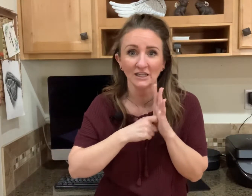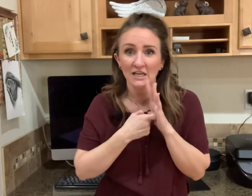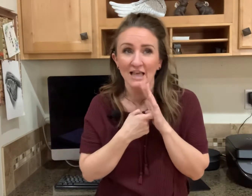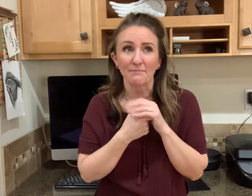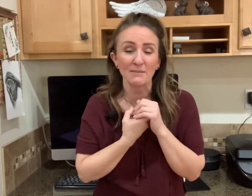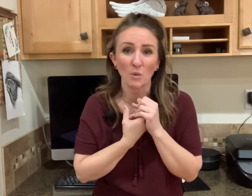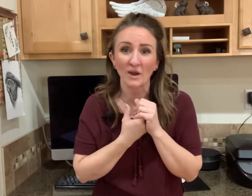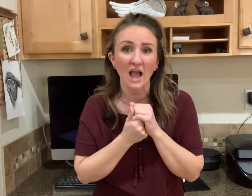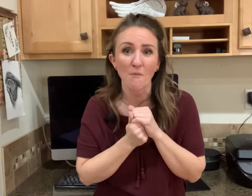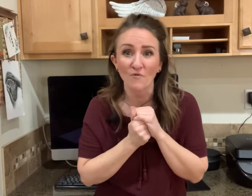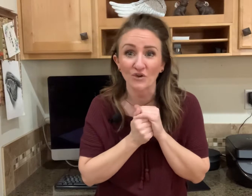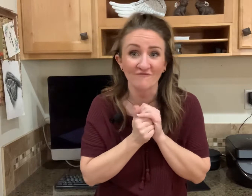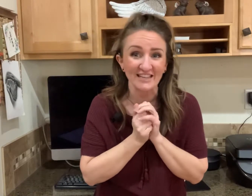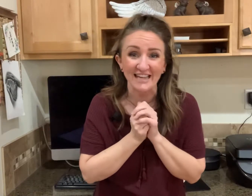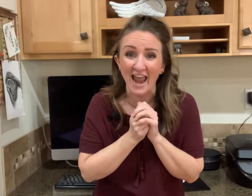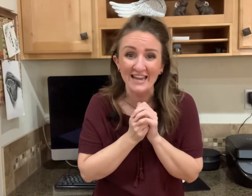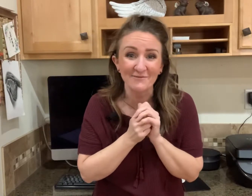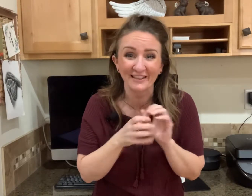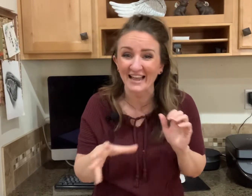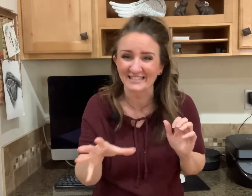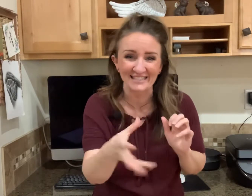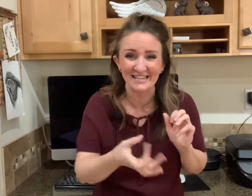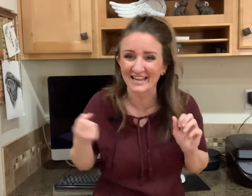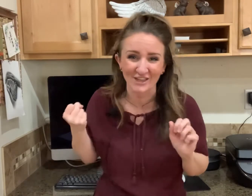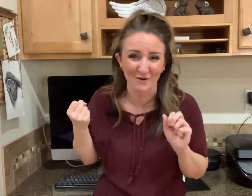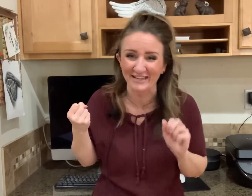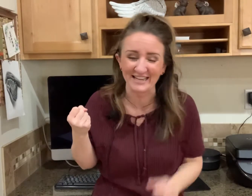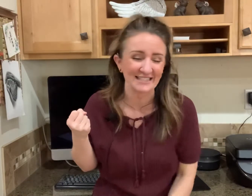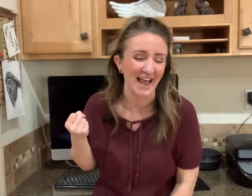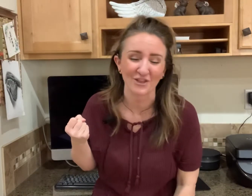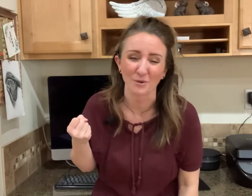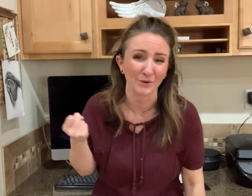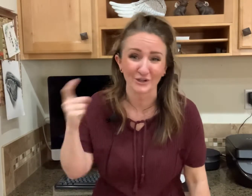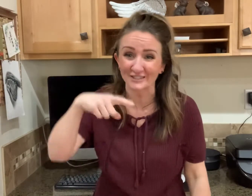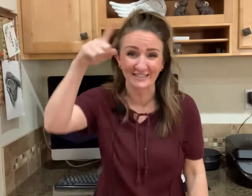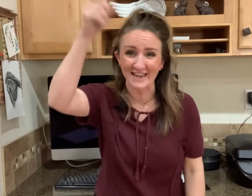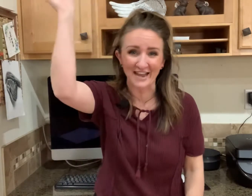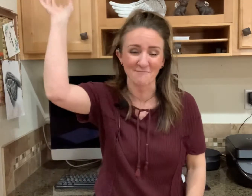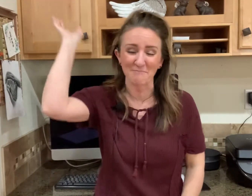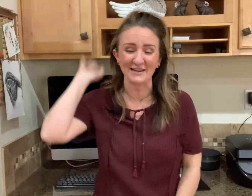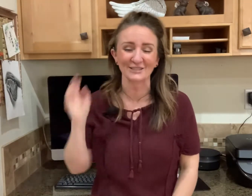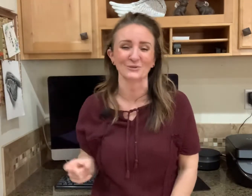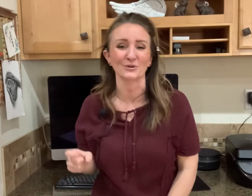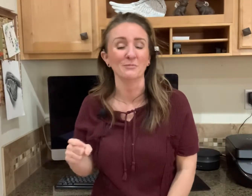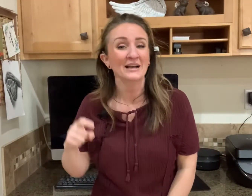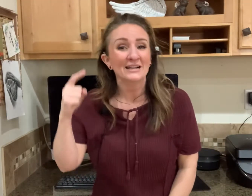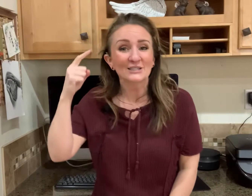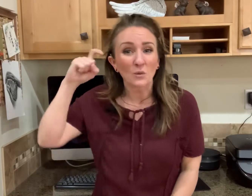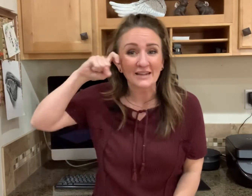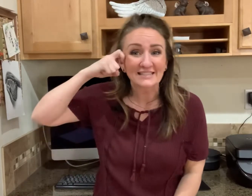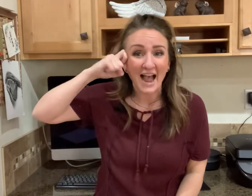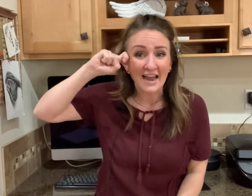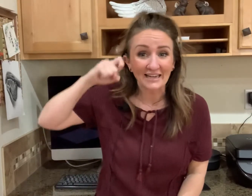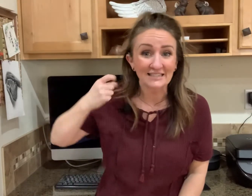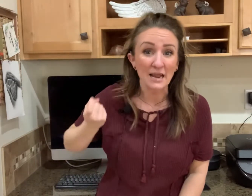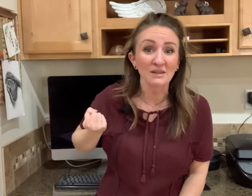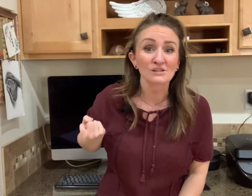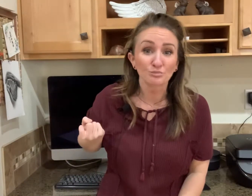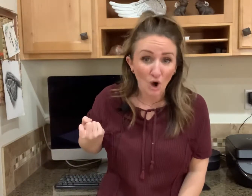Like people would come over to visit and he would like sneak their keys out of their purse and take them up in his room. So we signed, his name is